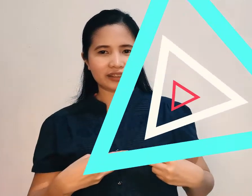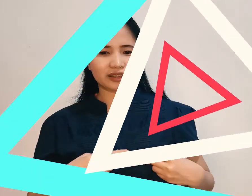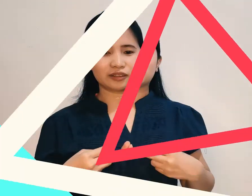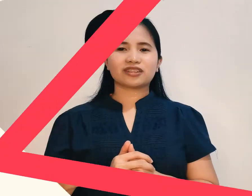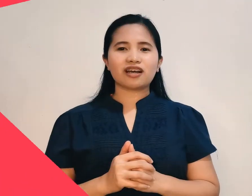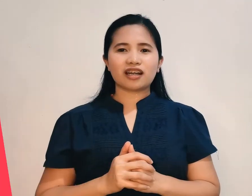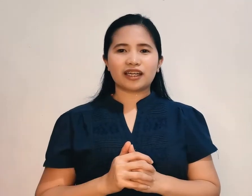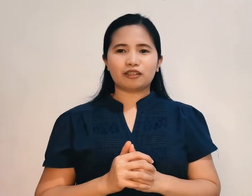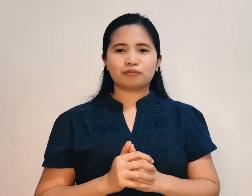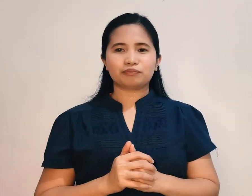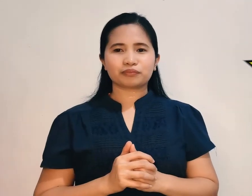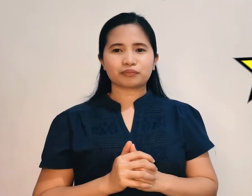Next is star.